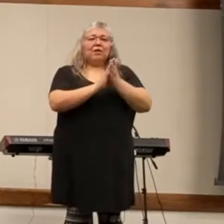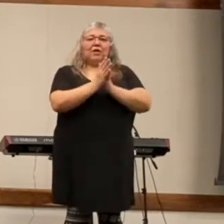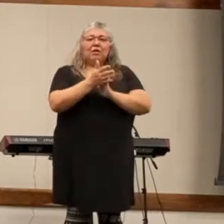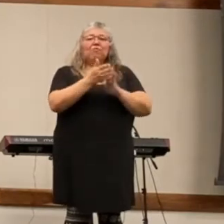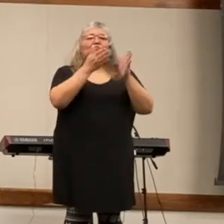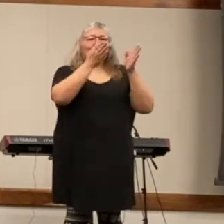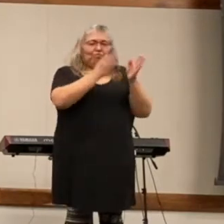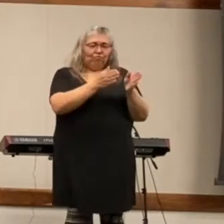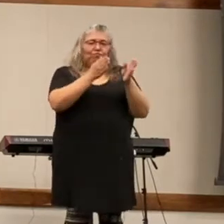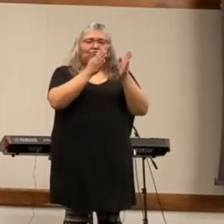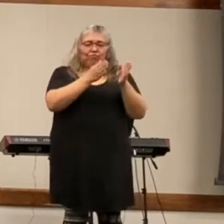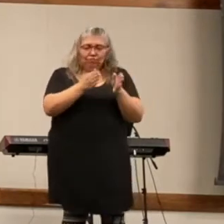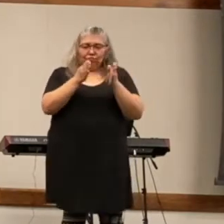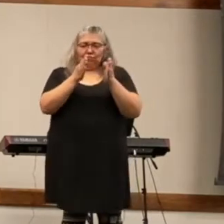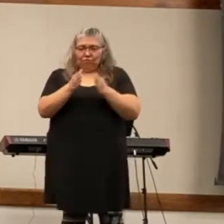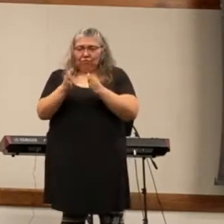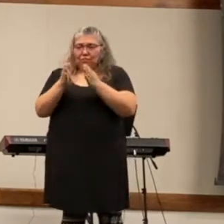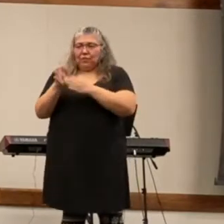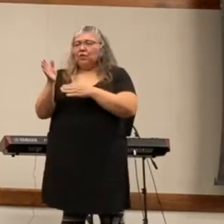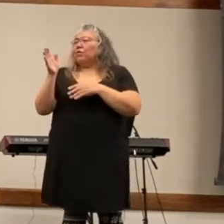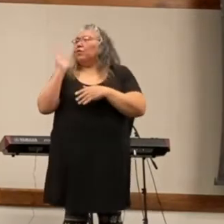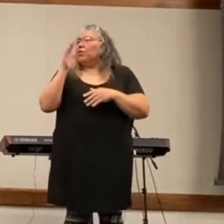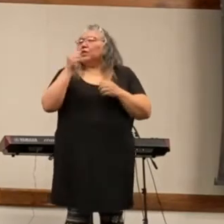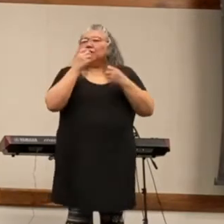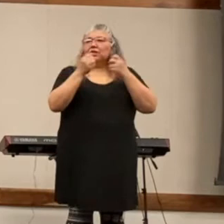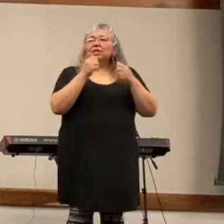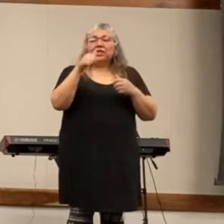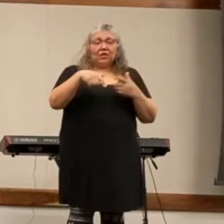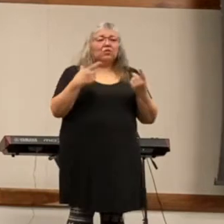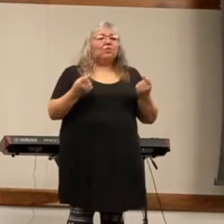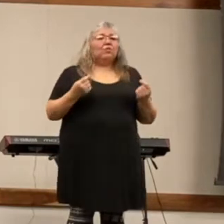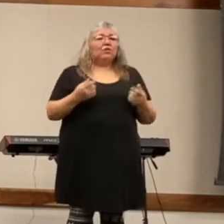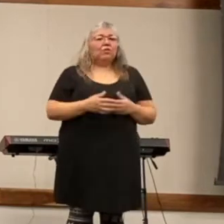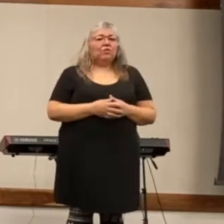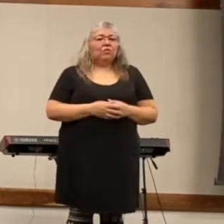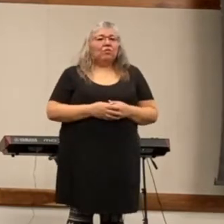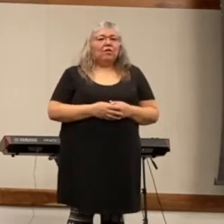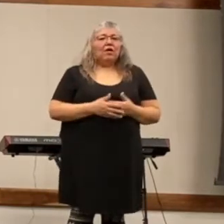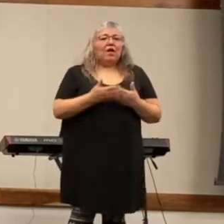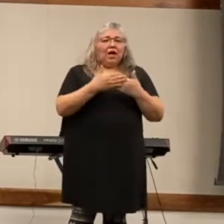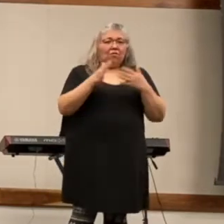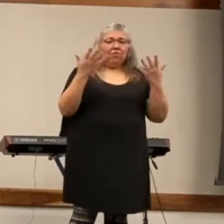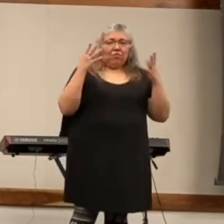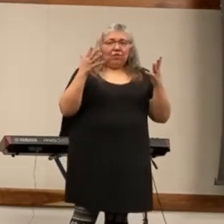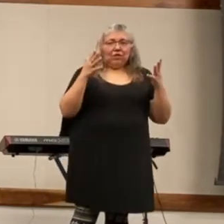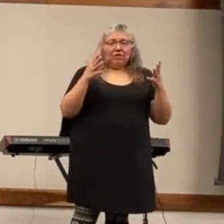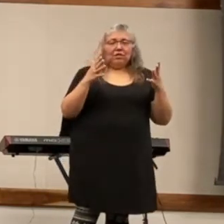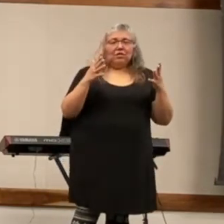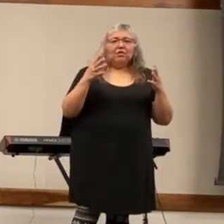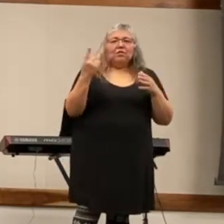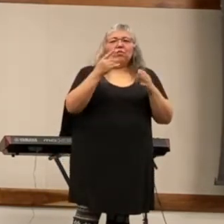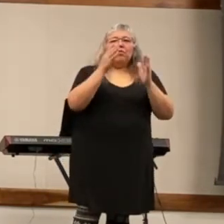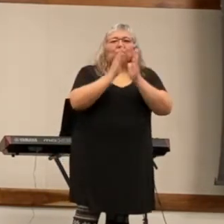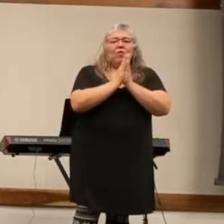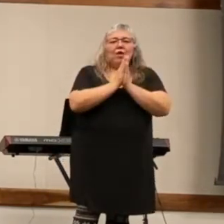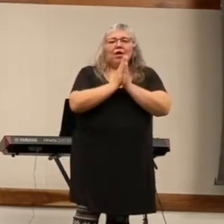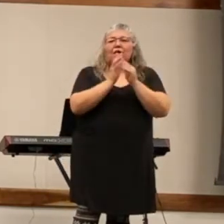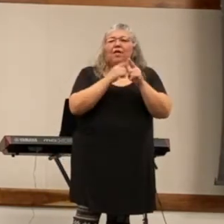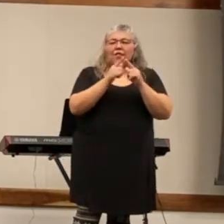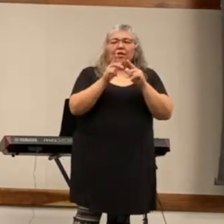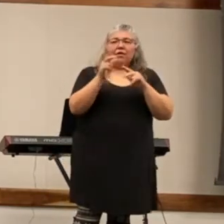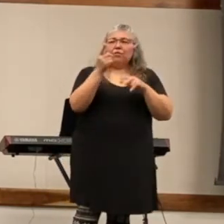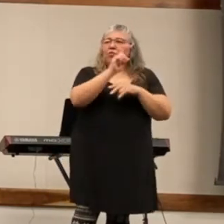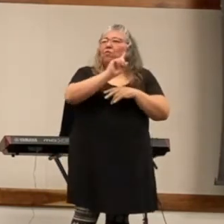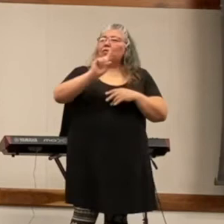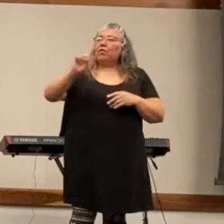ritual. We just sang the song, and everybody's like, this is what we do. And after it's all said and done, somebody would pray for it. And then they would walk